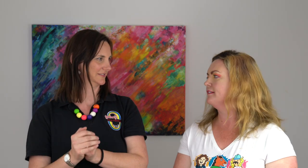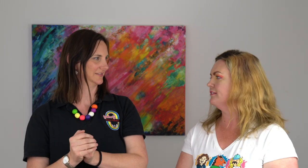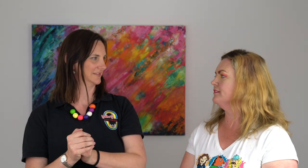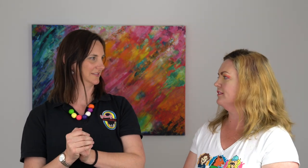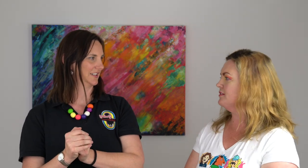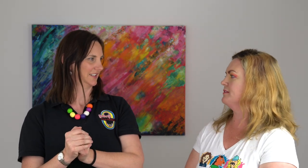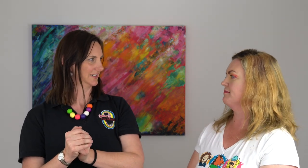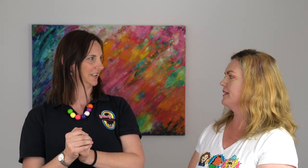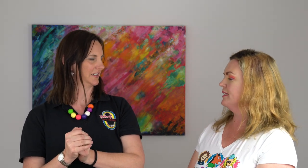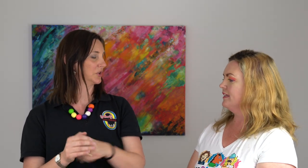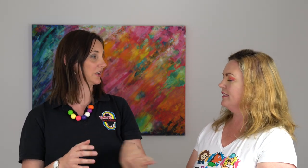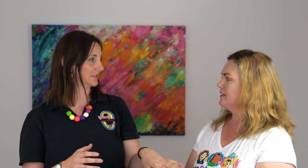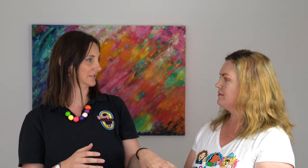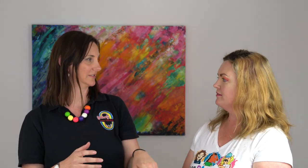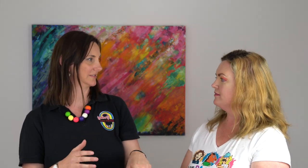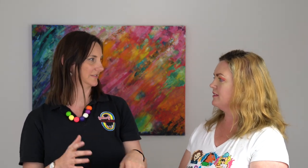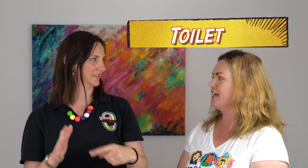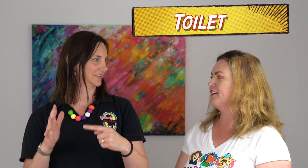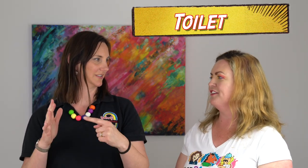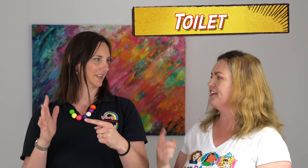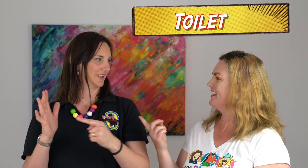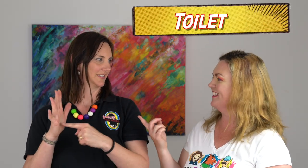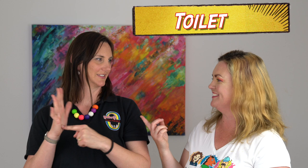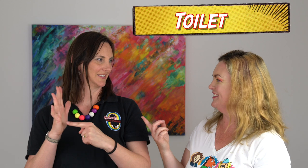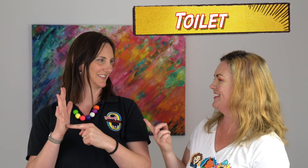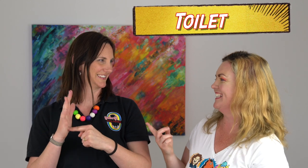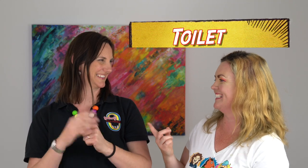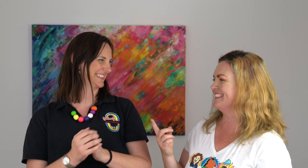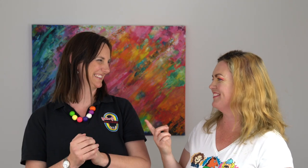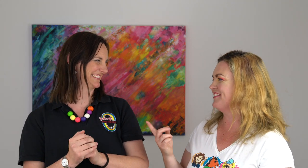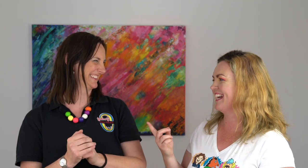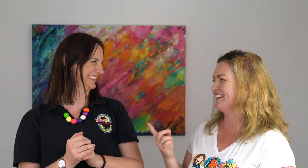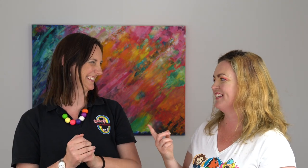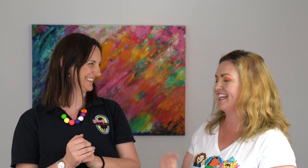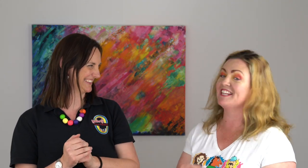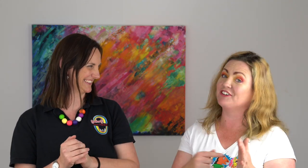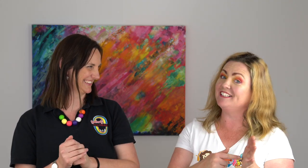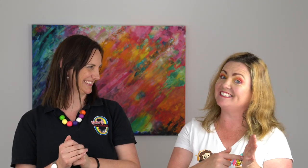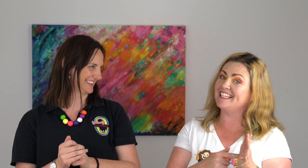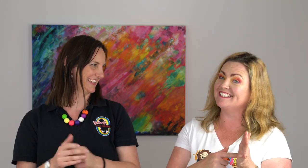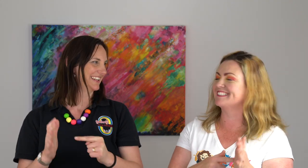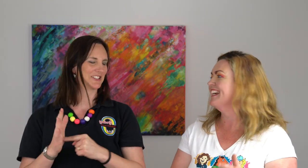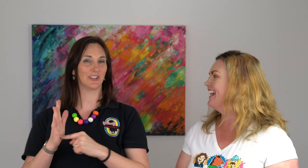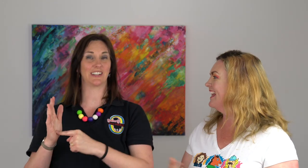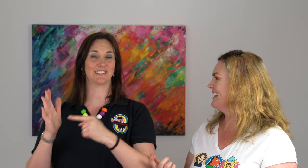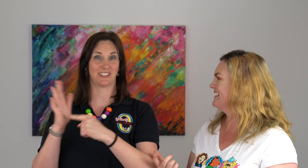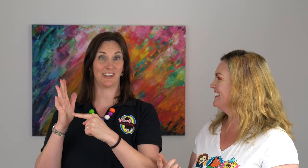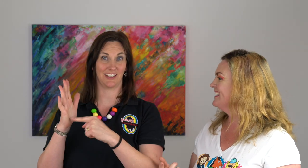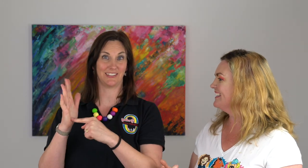Okay. Cool. Awesome. Yeah. Toilet? Yeah, no. That's so weird because in my brain I'm like, and toilet's this. Toilet is T, T, T, T,